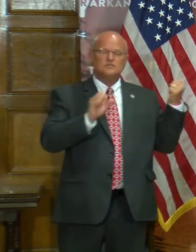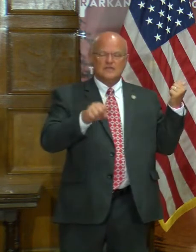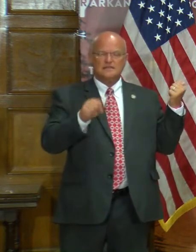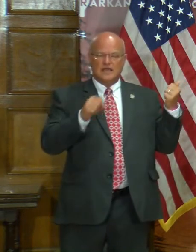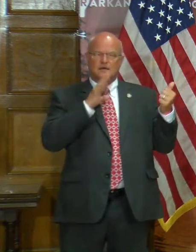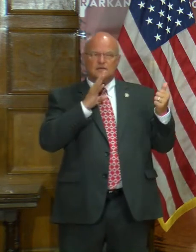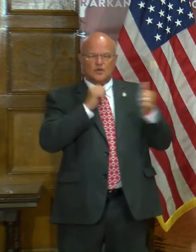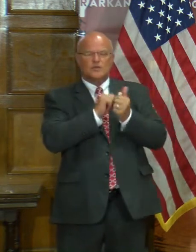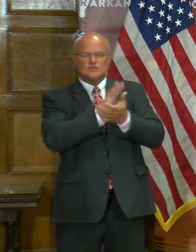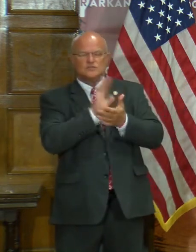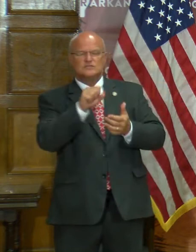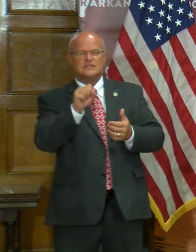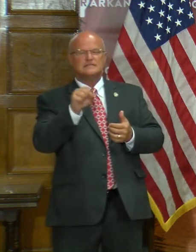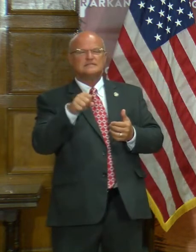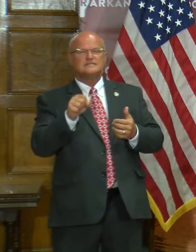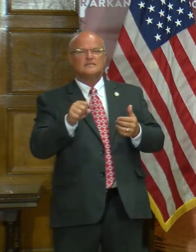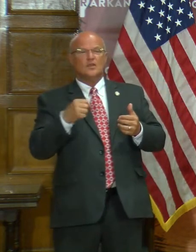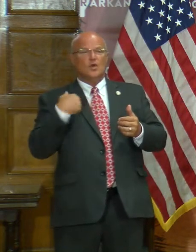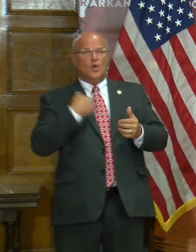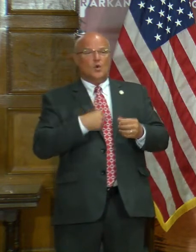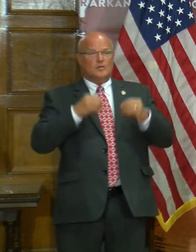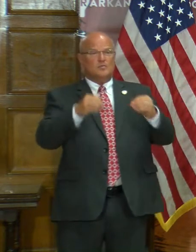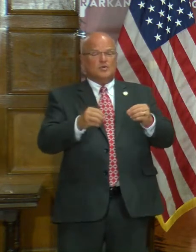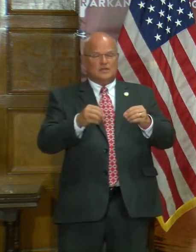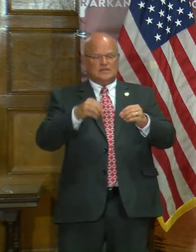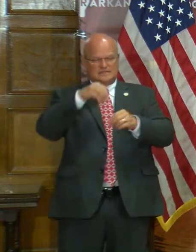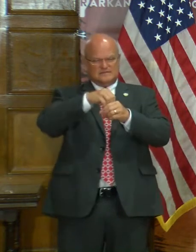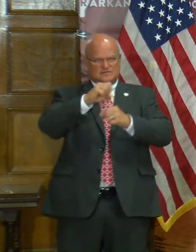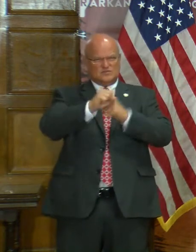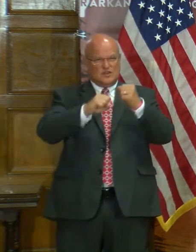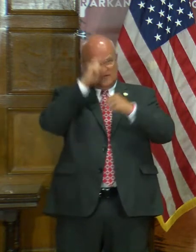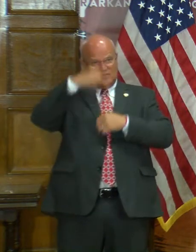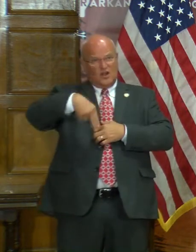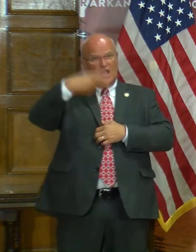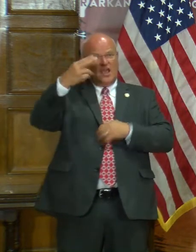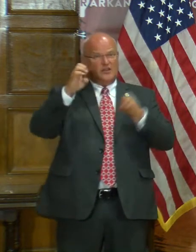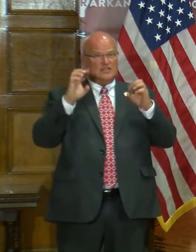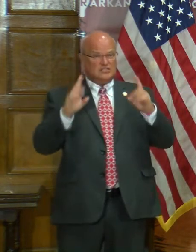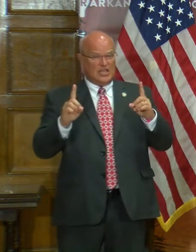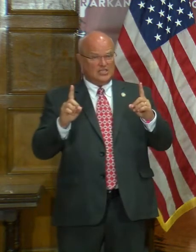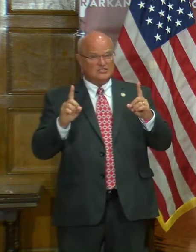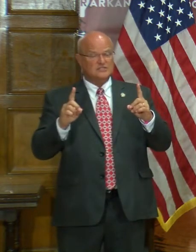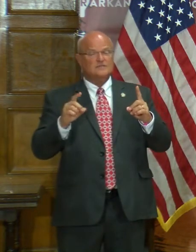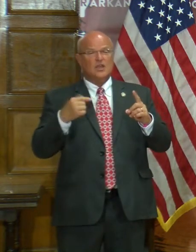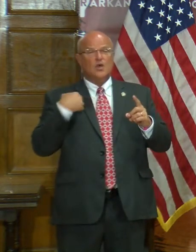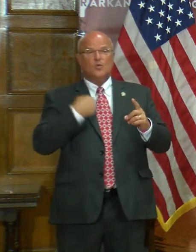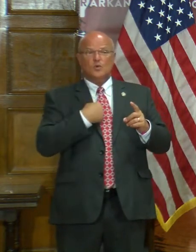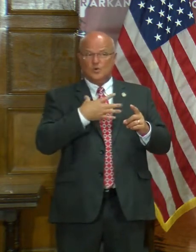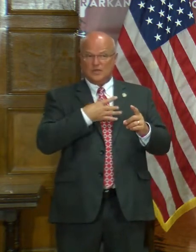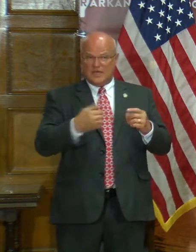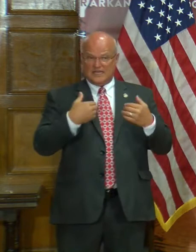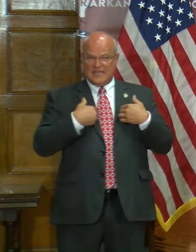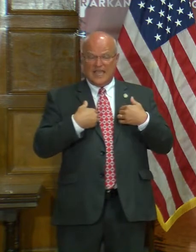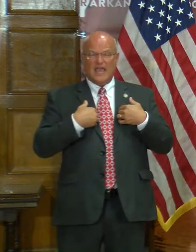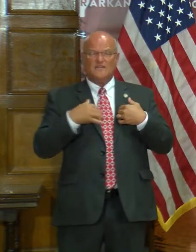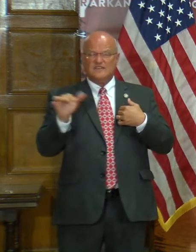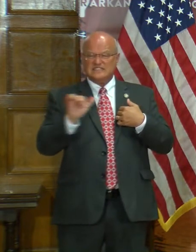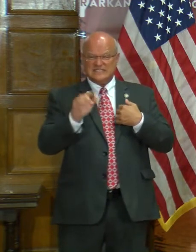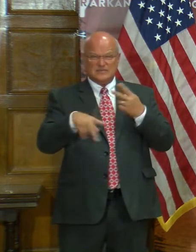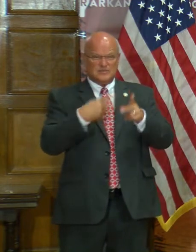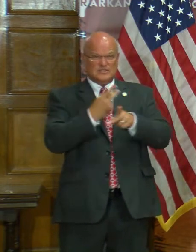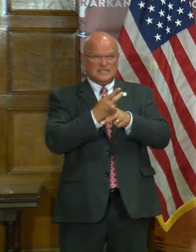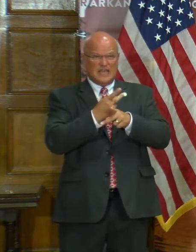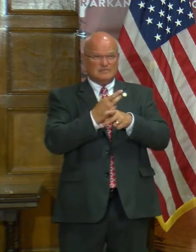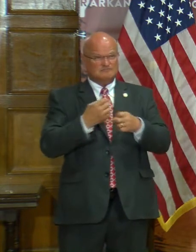I'm speaking of with the schools, we've put in an infrastructure for higher education. We would like to have a similar type